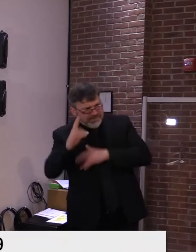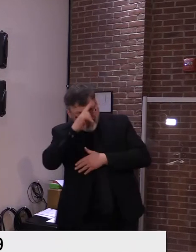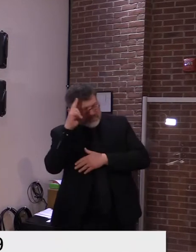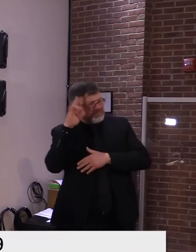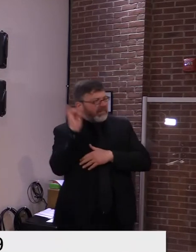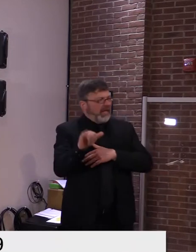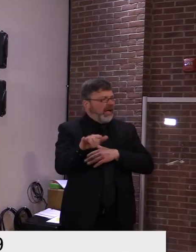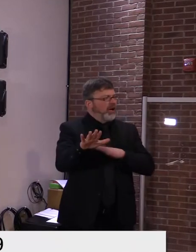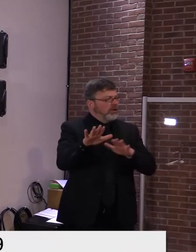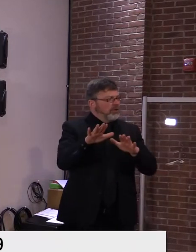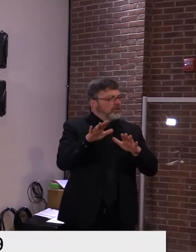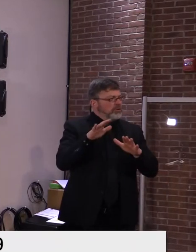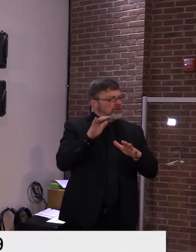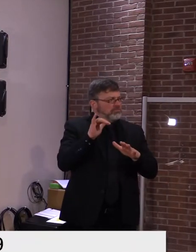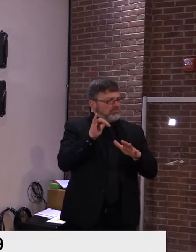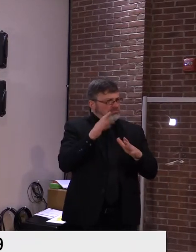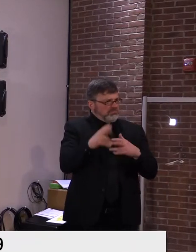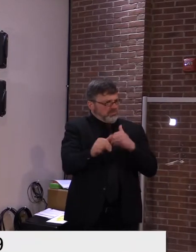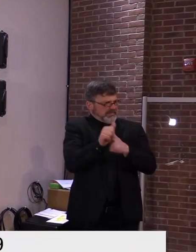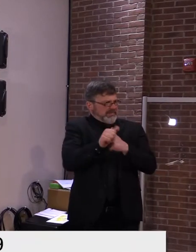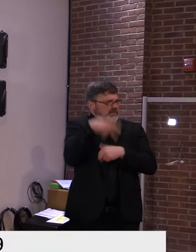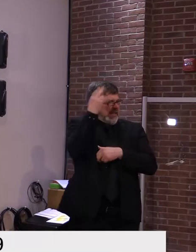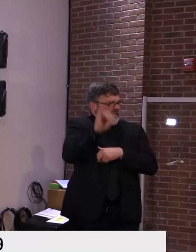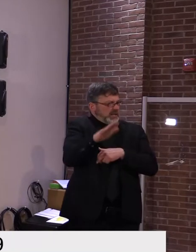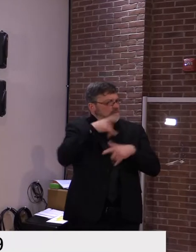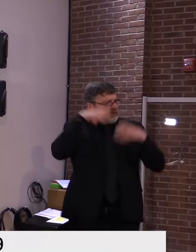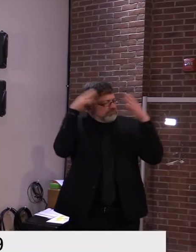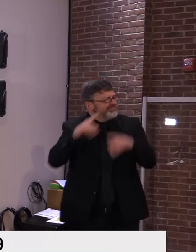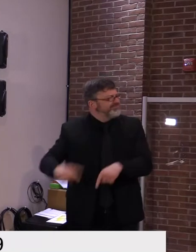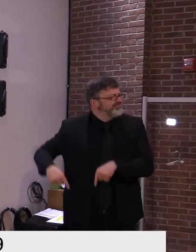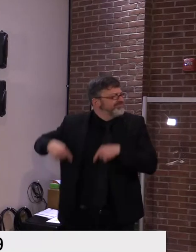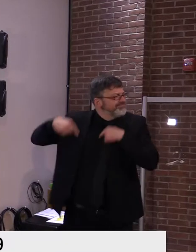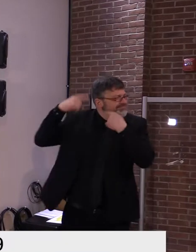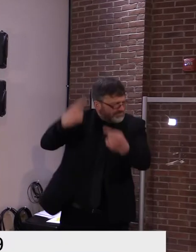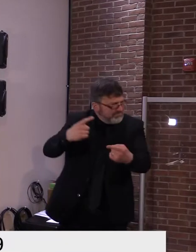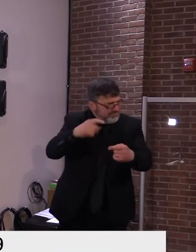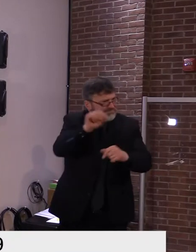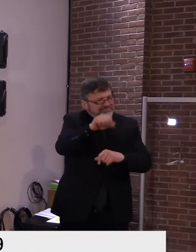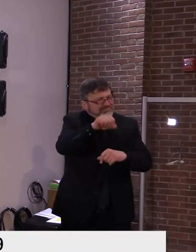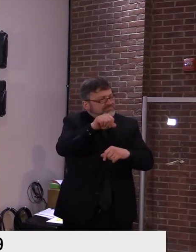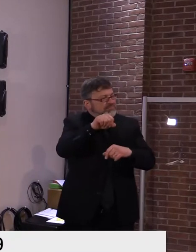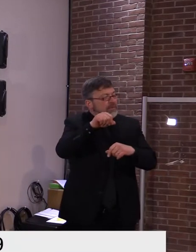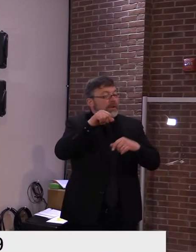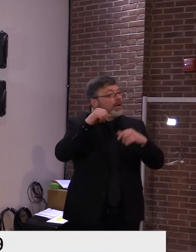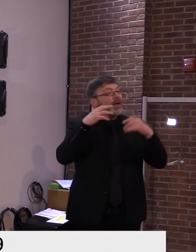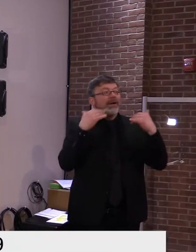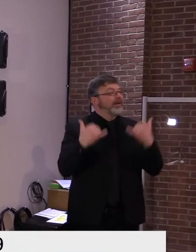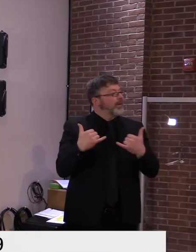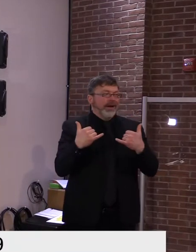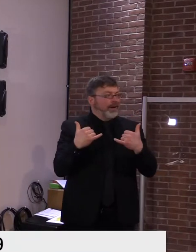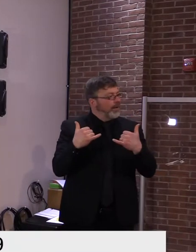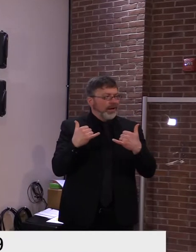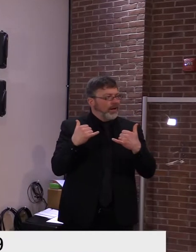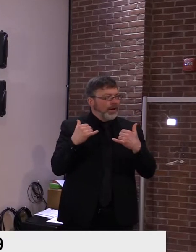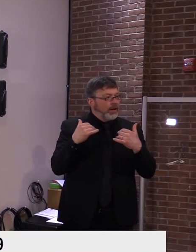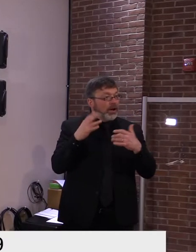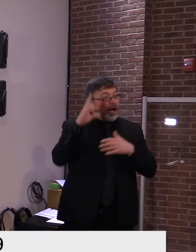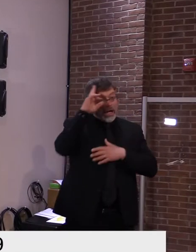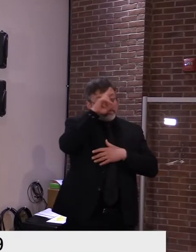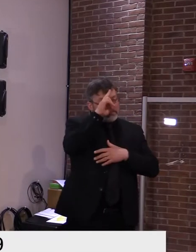vulnerable. Currently, there are 26 Vermonters hospitalized, 4 in the